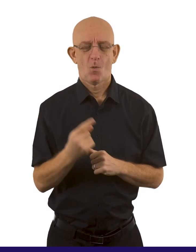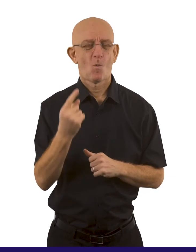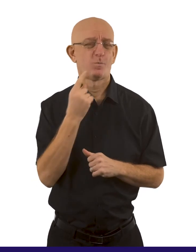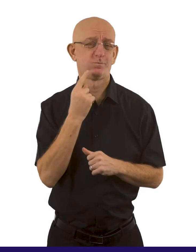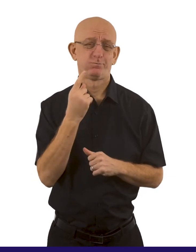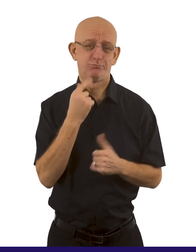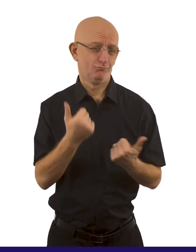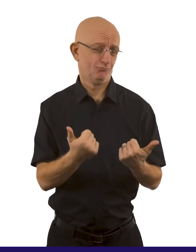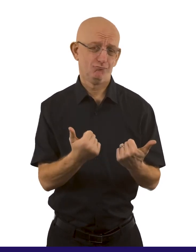very easy.